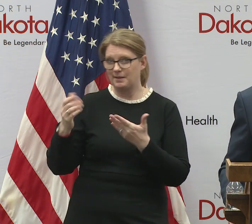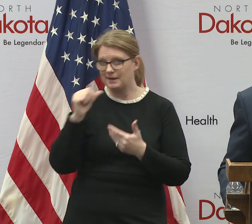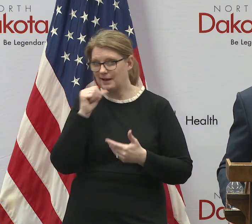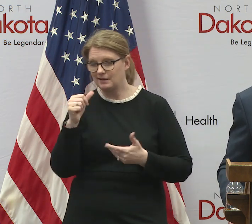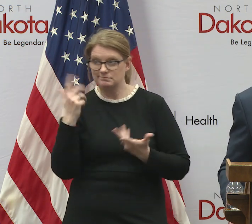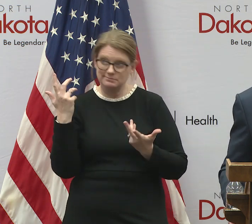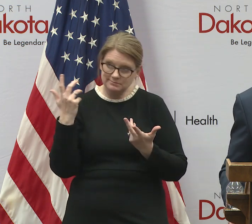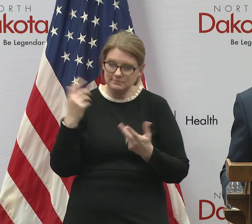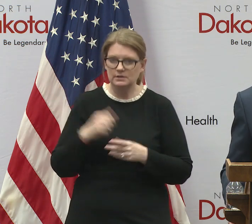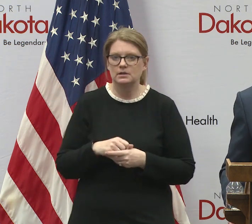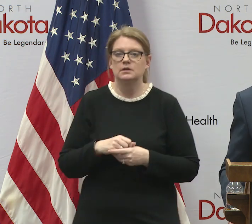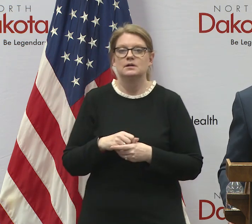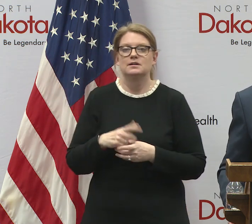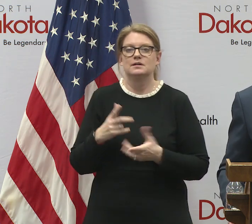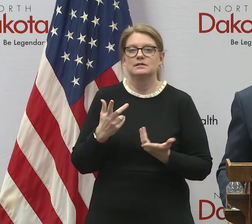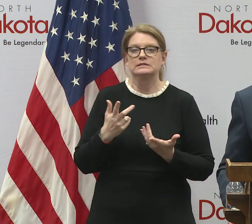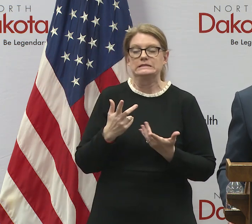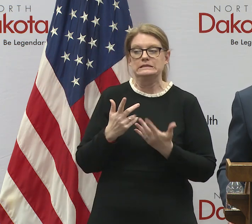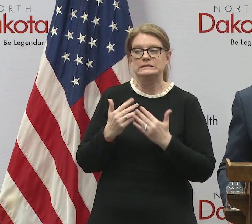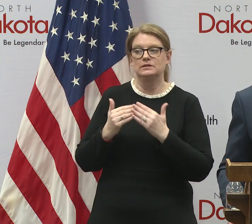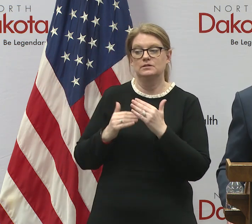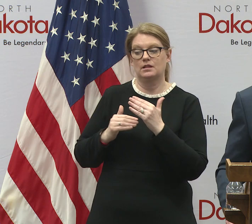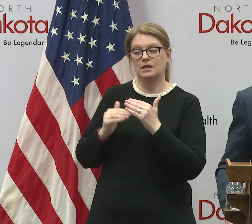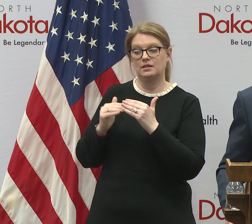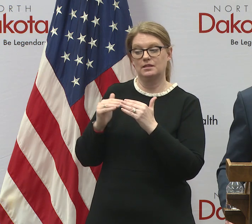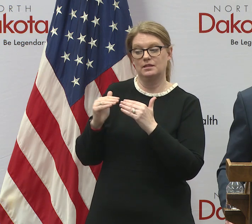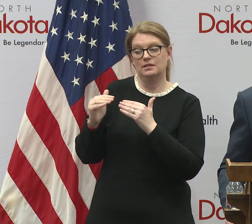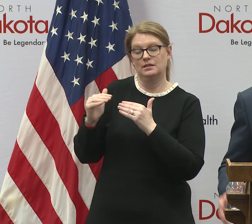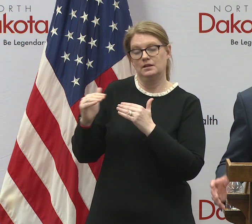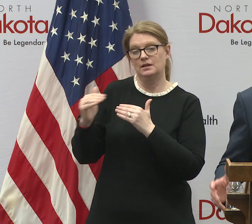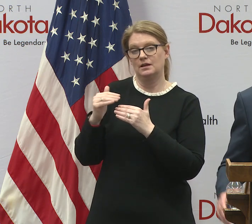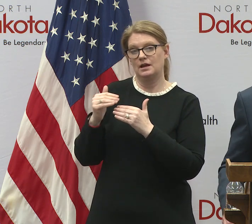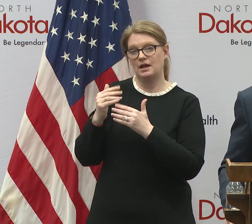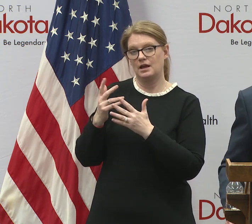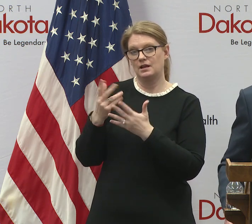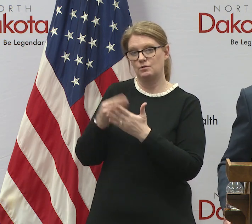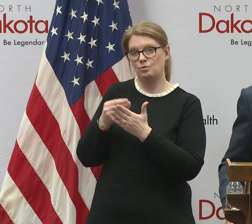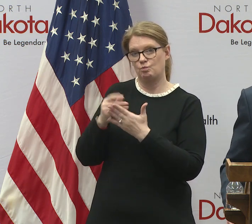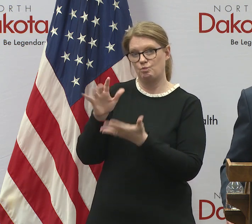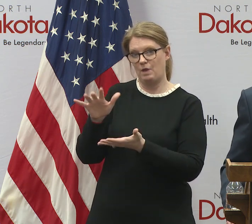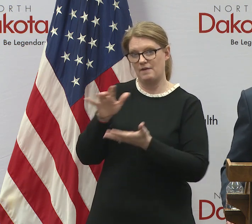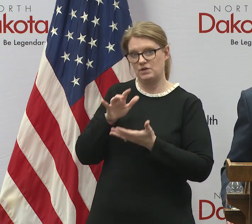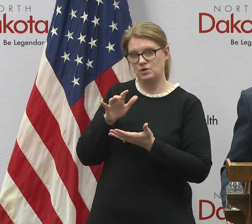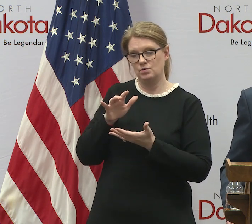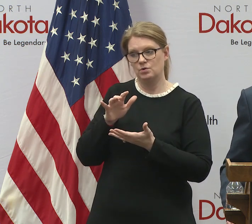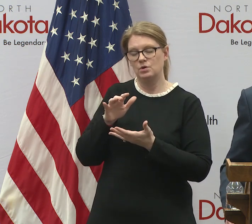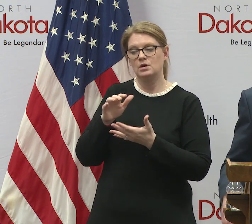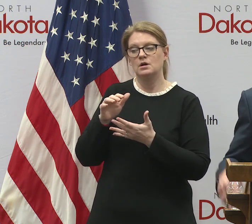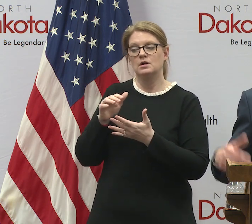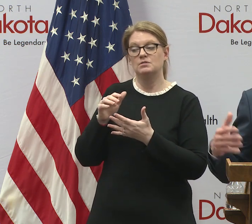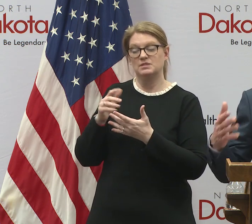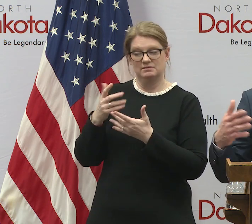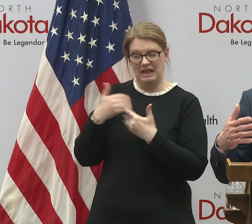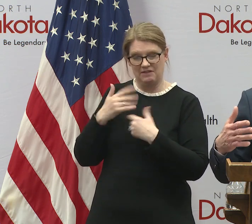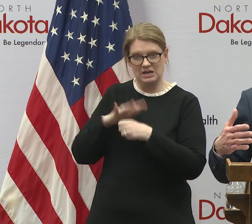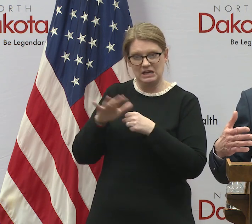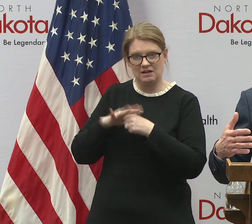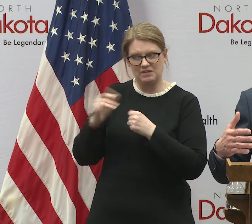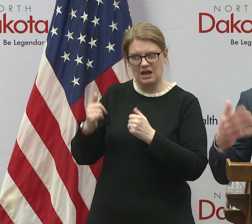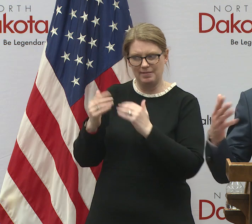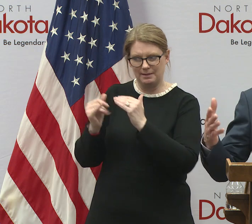we had to, because we were running ahead on revenue through February, which gives us a little bit of cushion because we're revenue ahead. If we